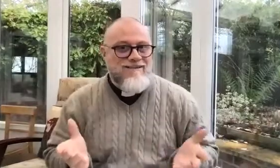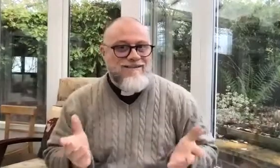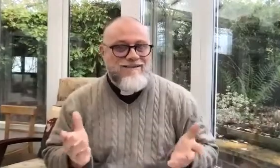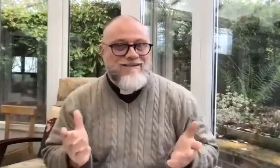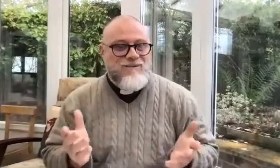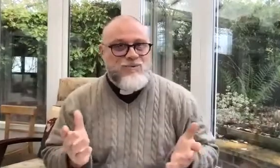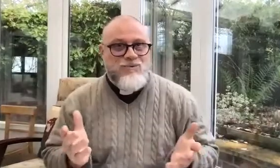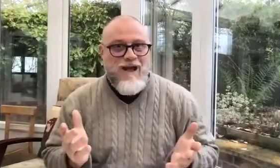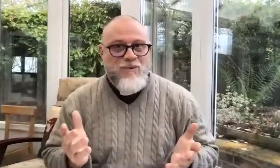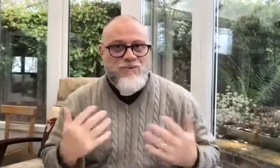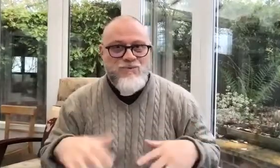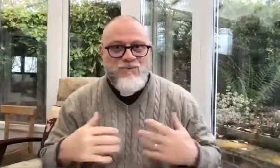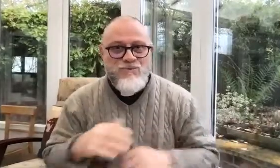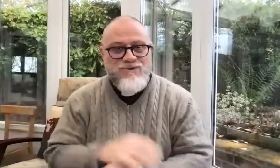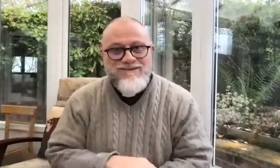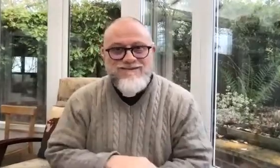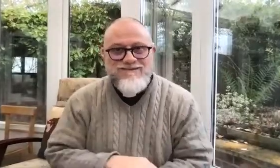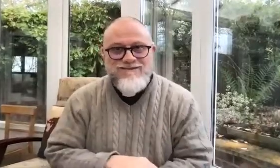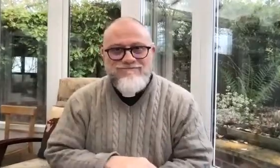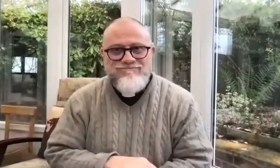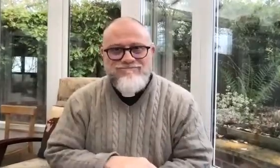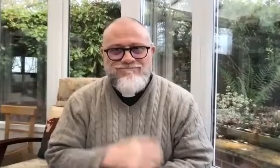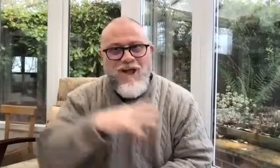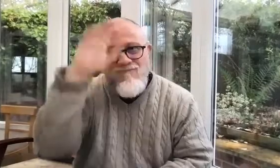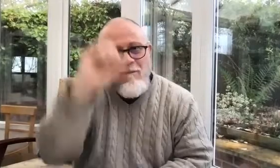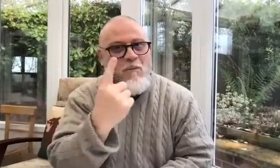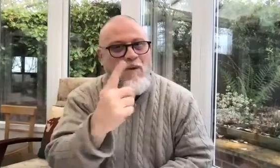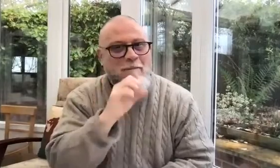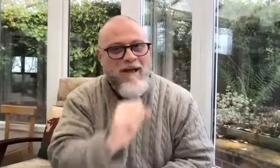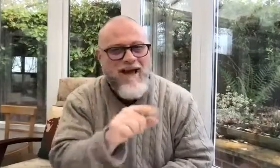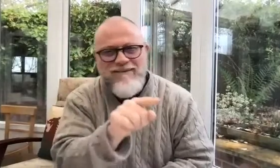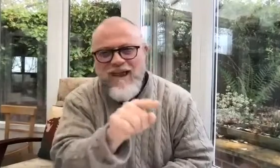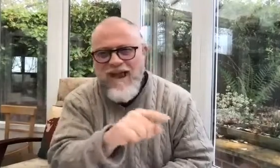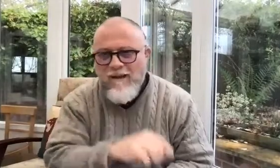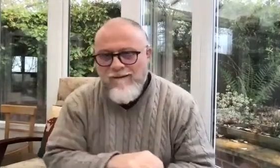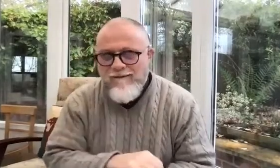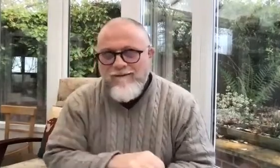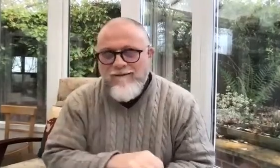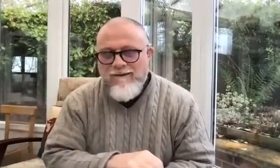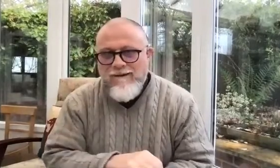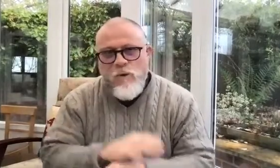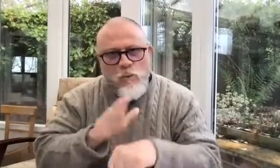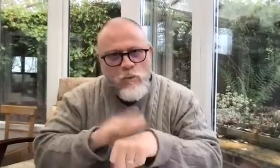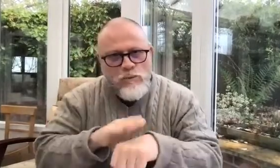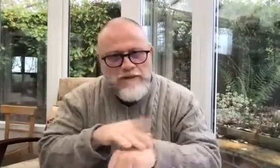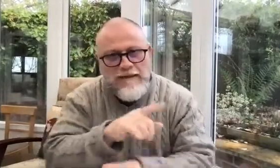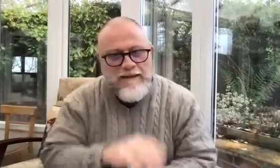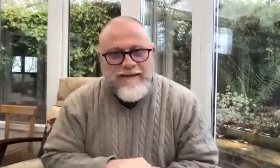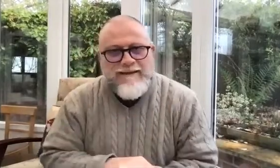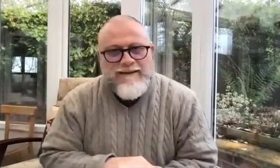And that I can actually minister in that way. Wow. I remember one man there. He was